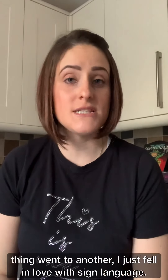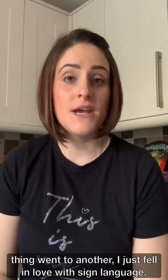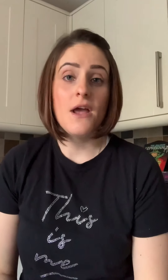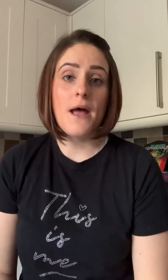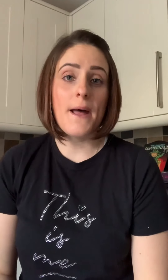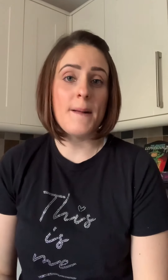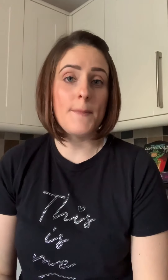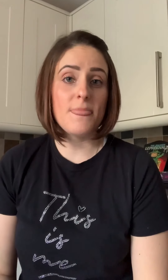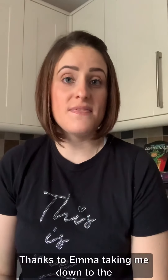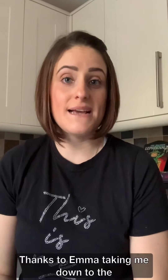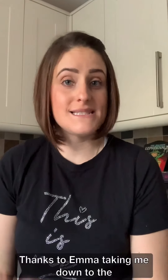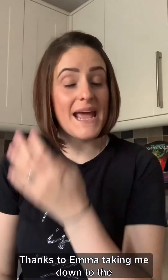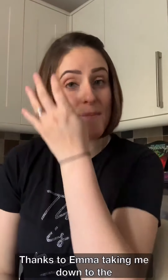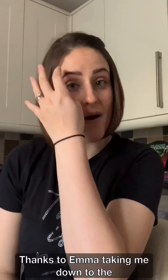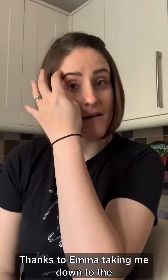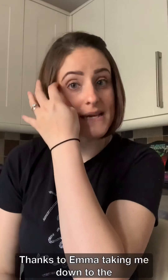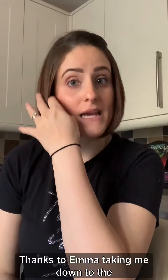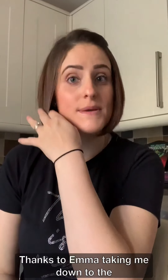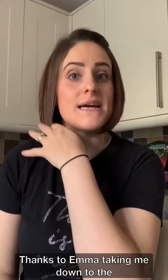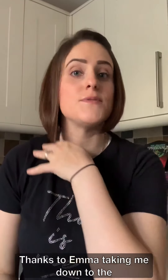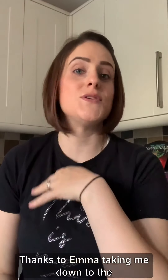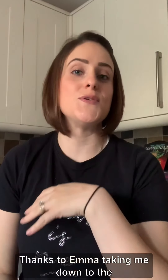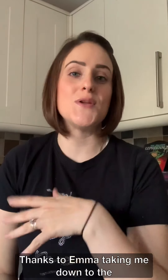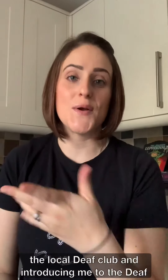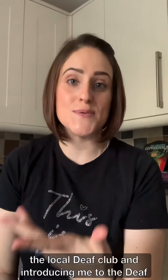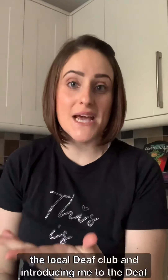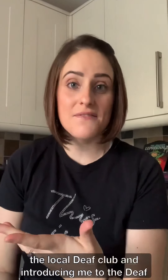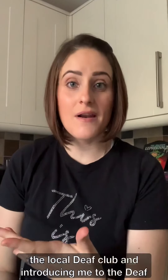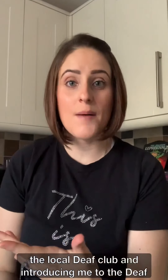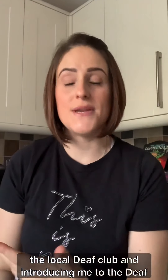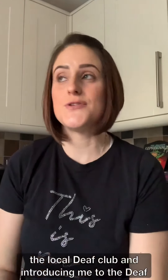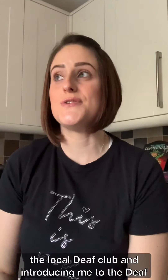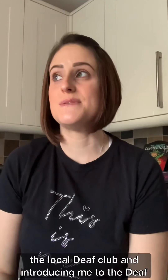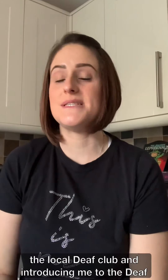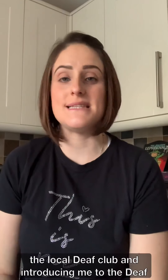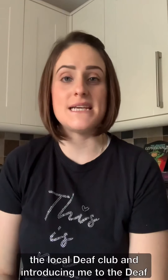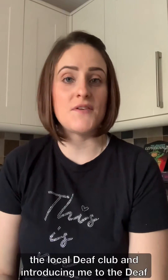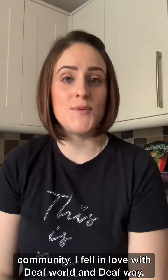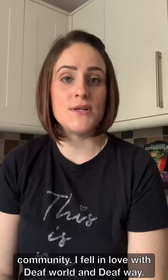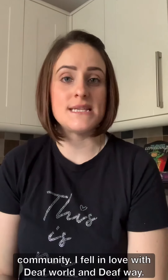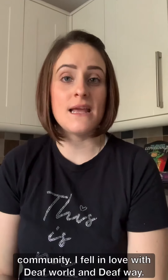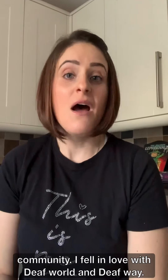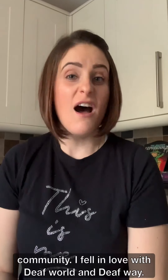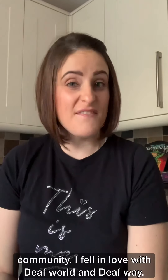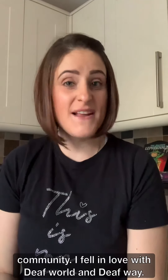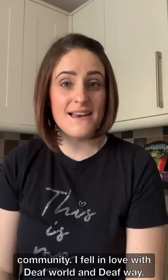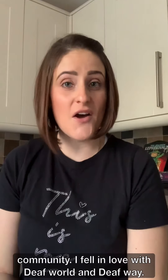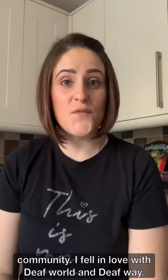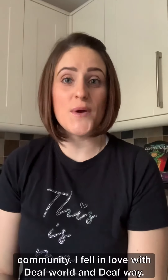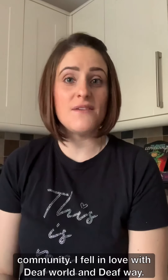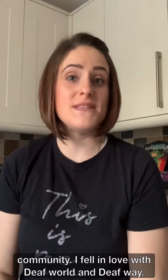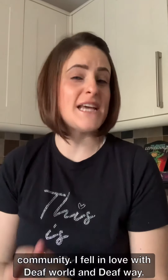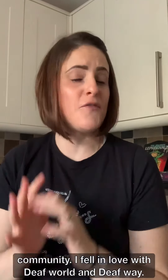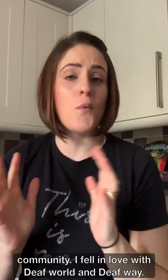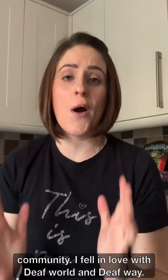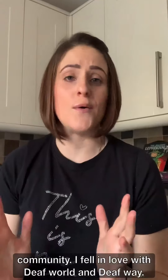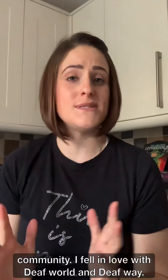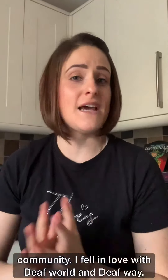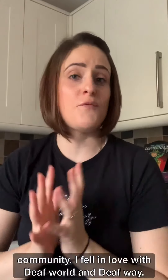thanks to Emma taking me down to the local deaf club and introduced me to the deaf community I fell in love with deaf world, deaf